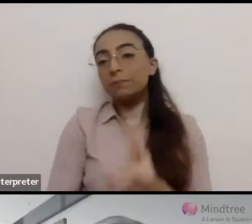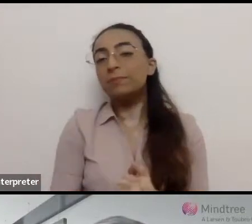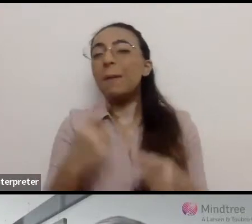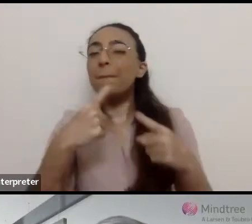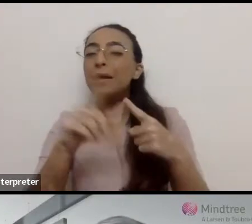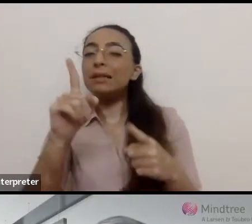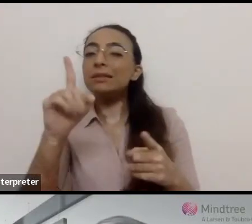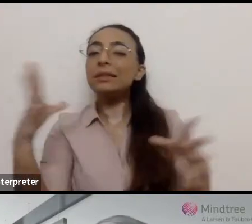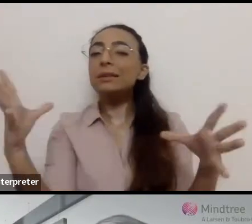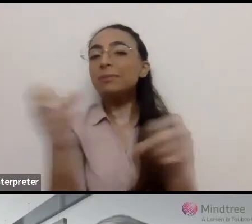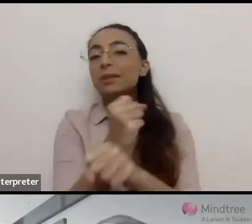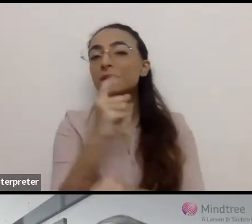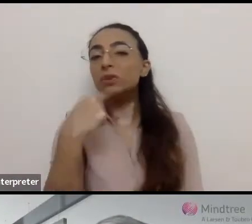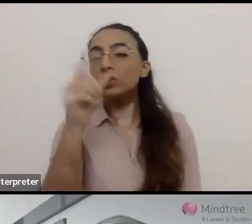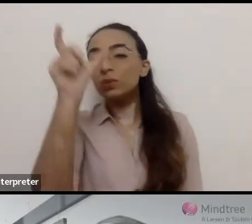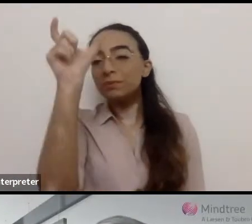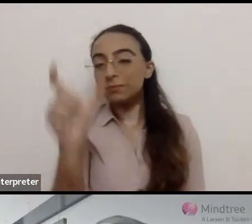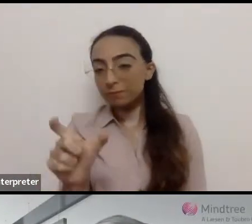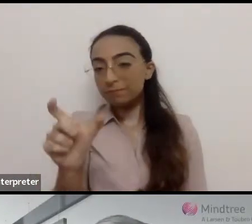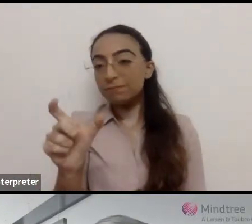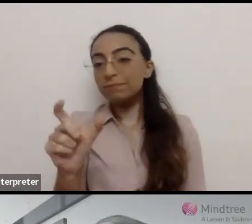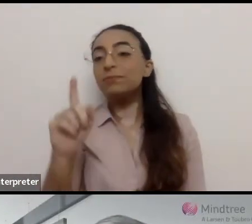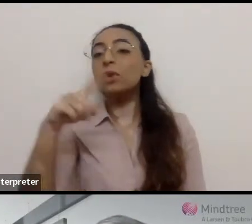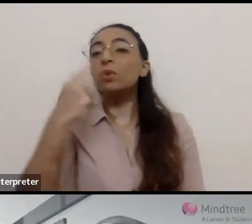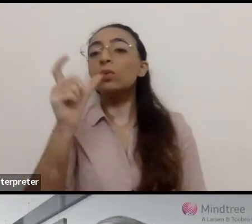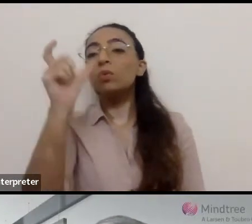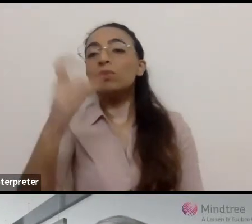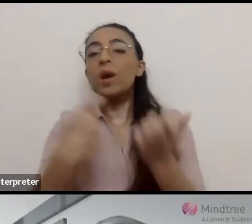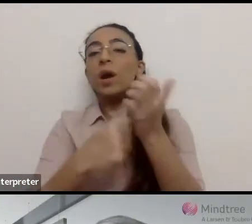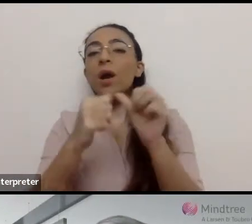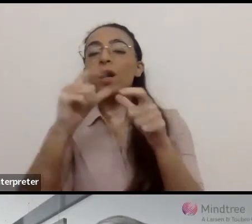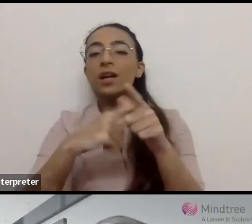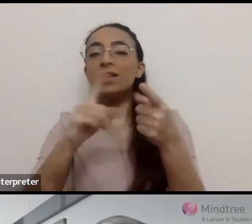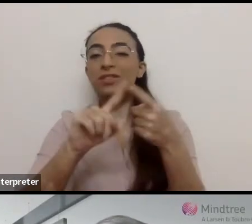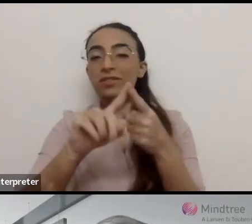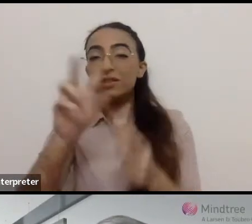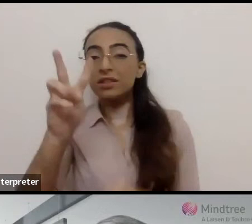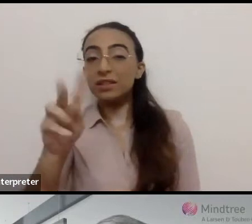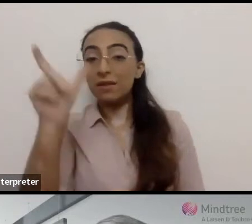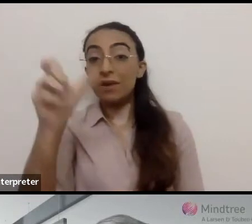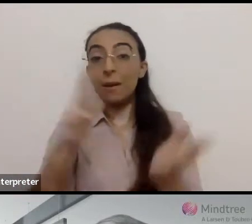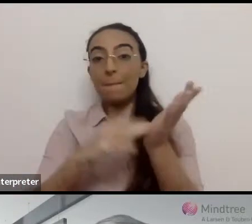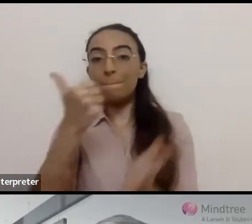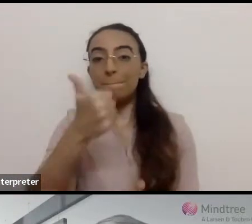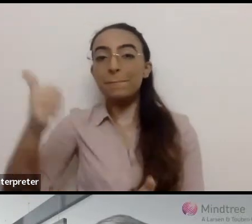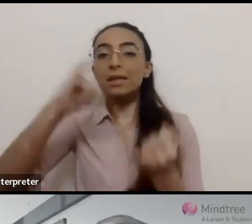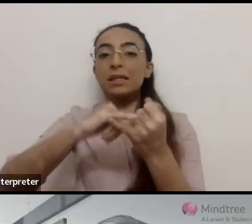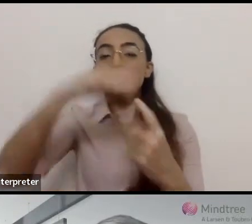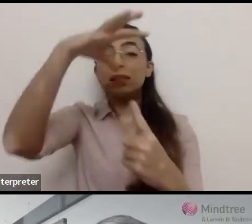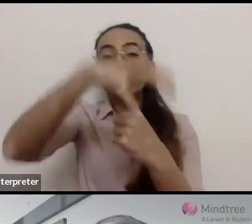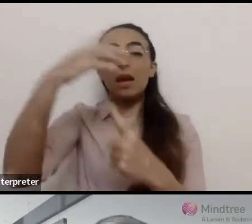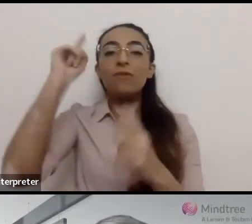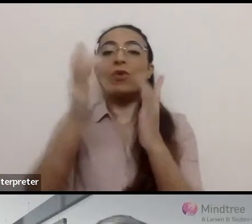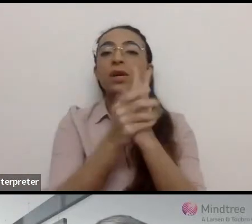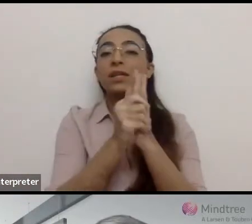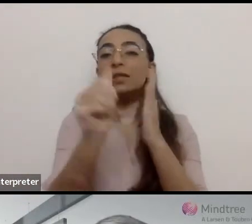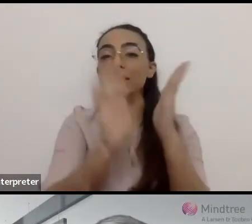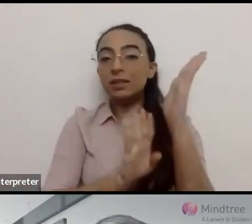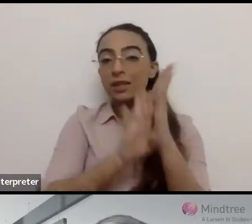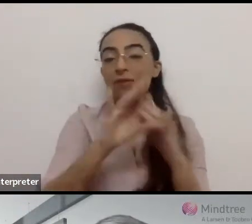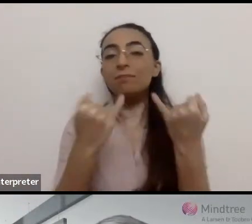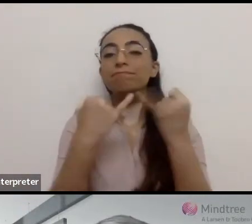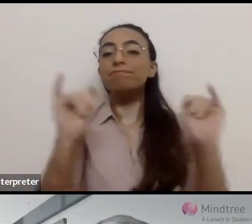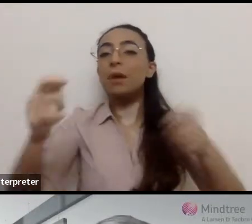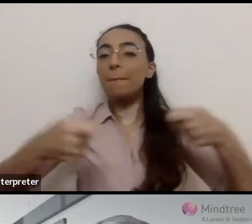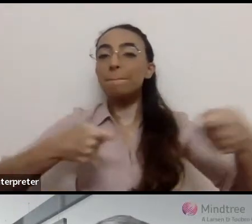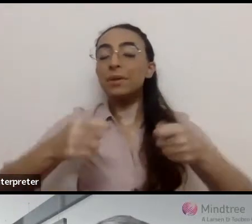unfortunately, we are not joined by Mr. Rajiv Chandrasekhar, Honorable Minister of State in the Ministry of Skill Development, Entrepreneurship, and Minister